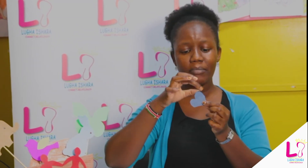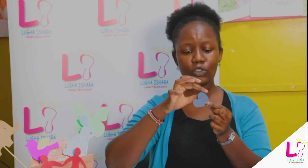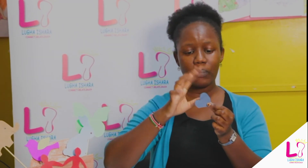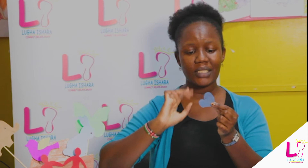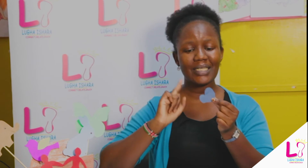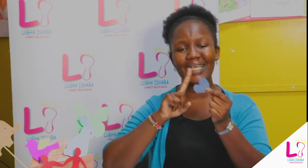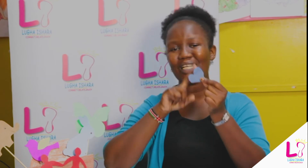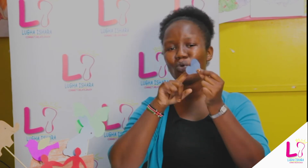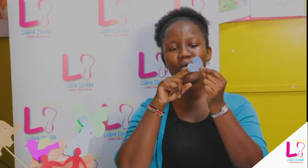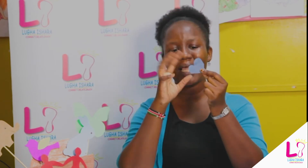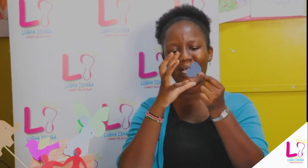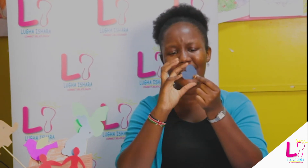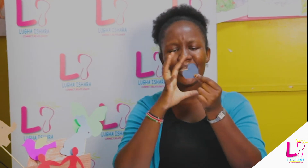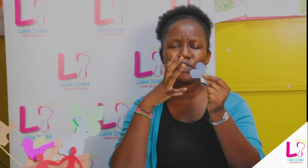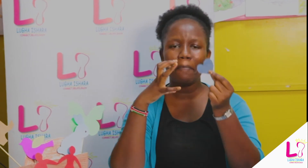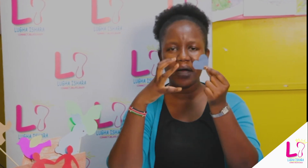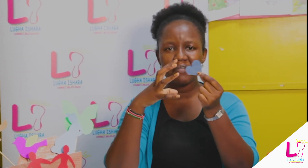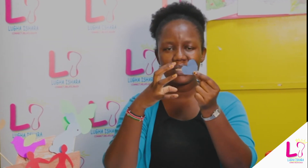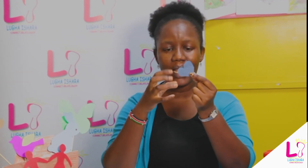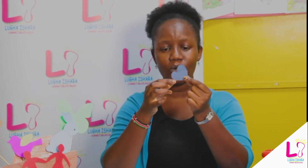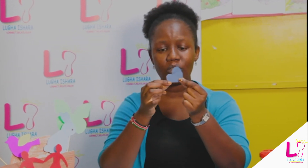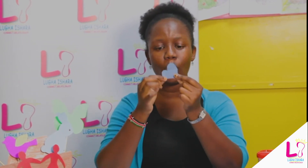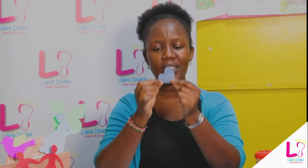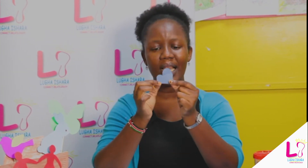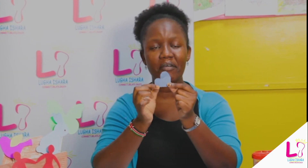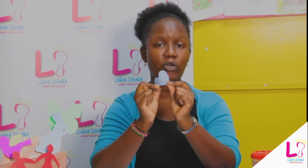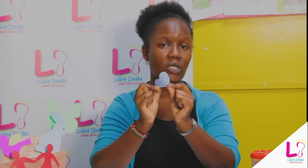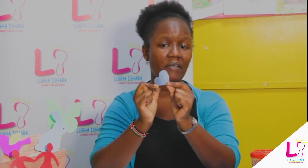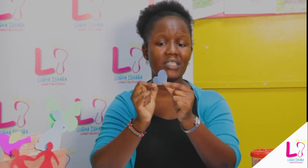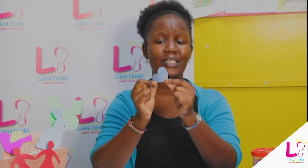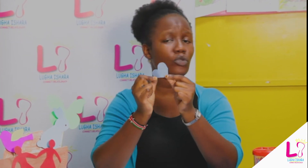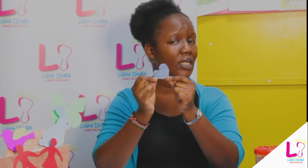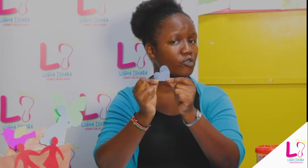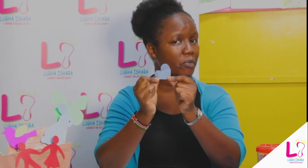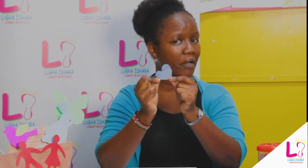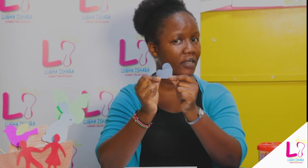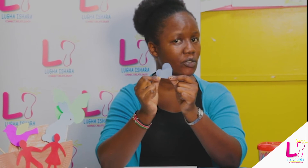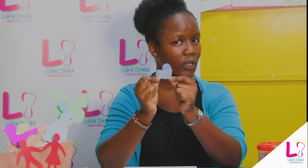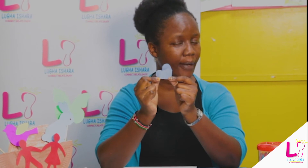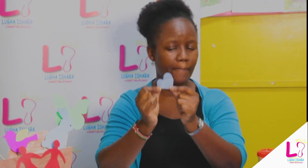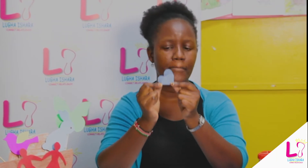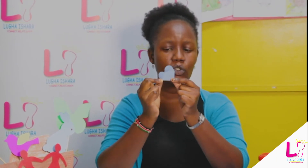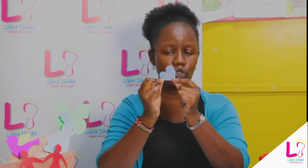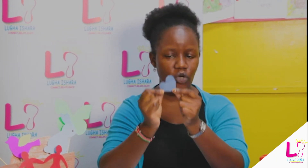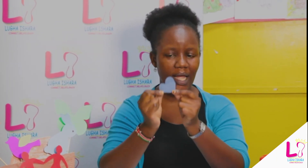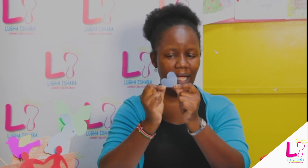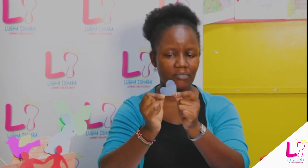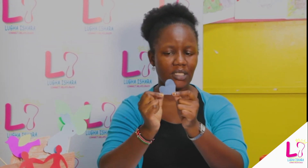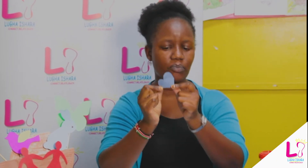into place. It doesn't look like, it's not a perfect cloud. What I love about craft is that you don't have to be perfect, okay? So try as much as